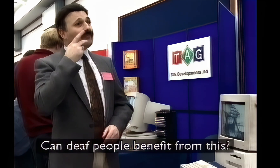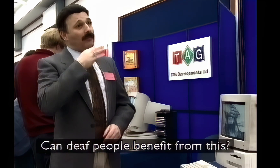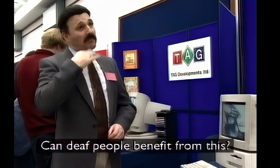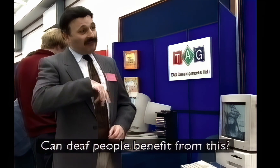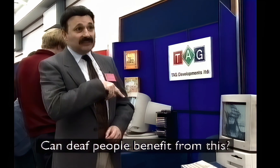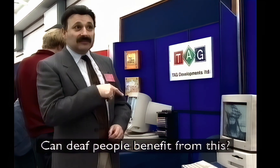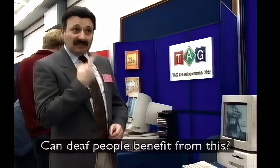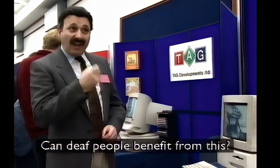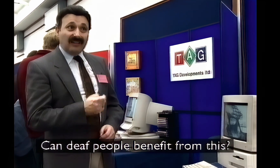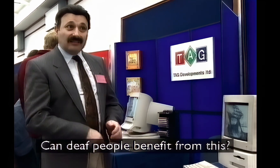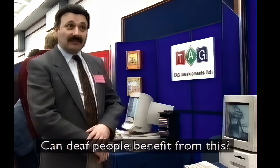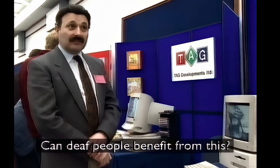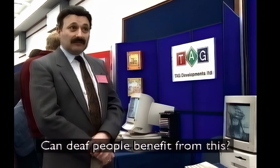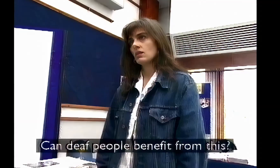So can deaf people benefit from this?